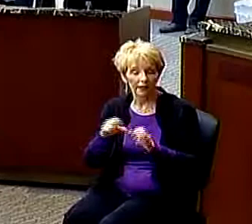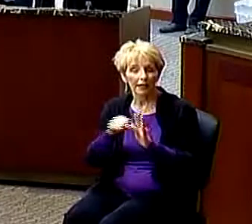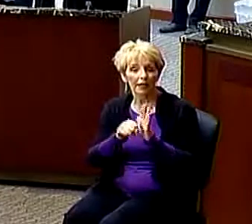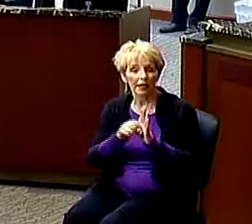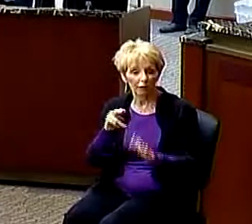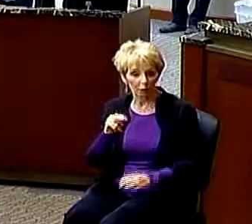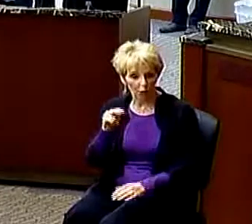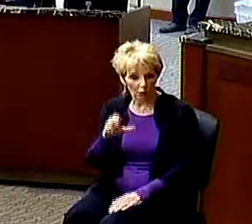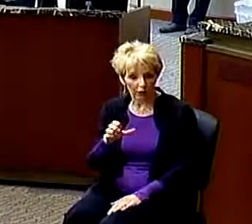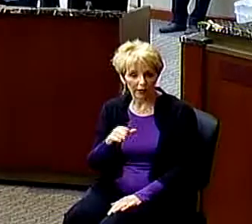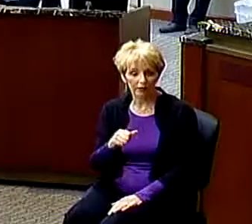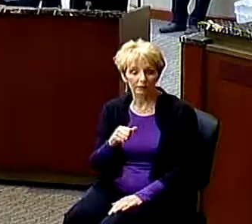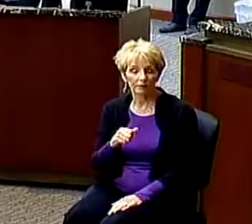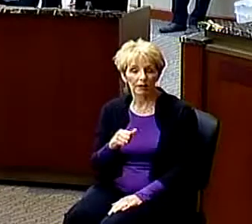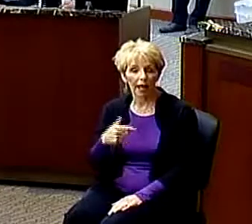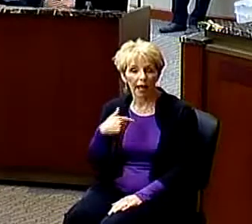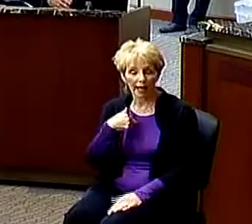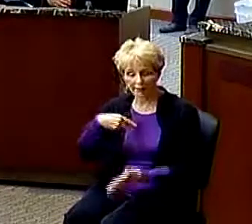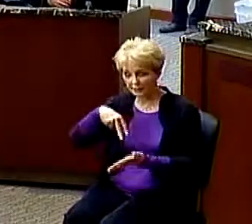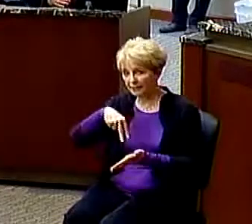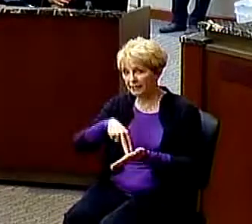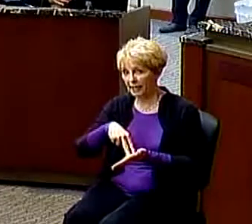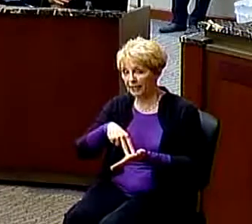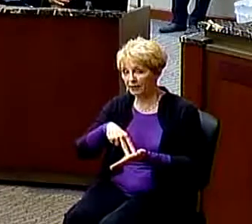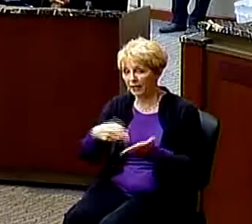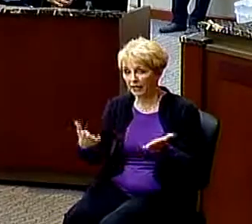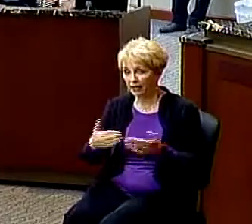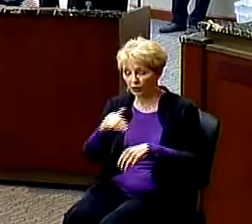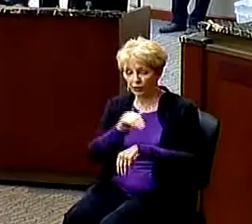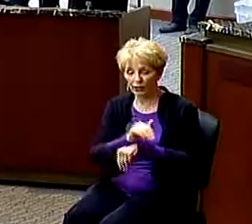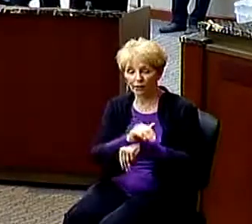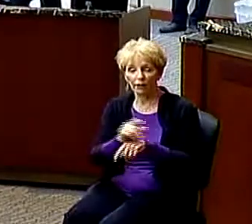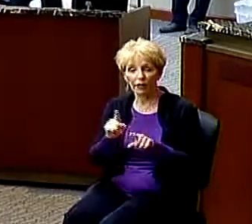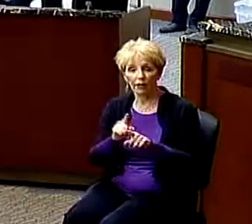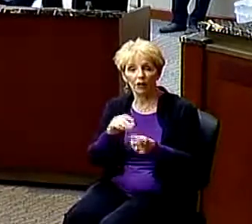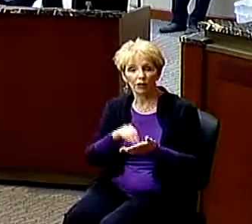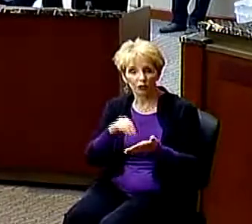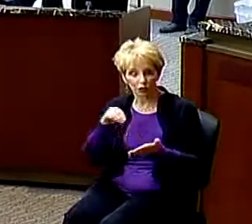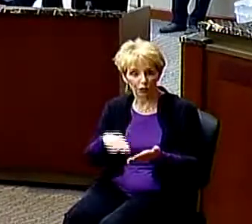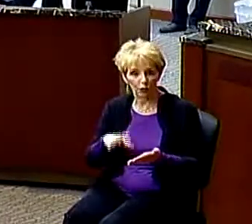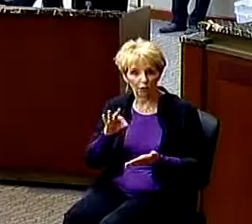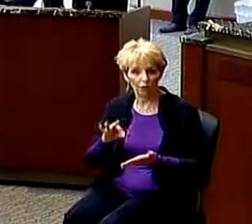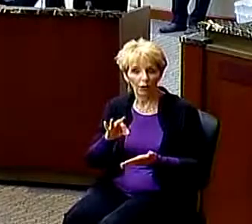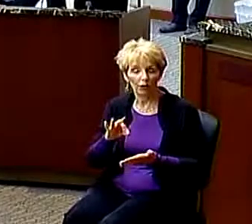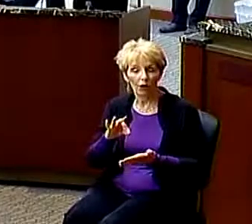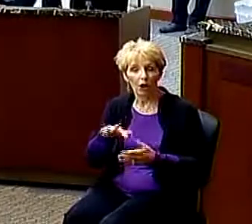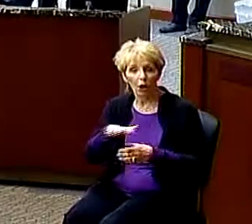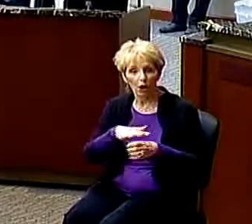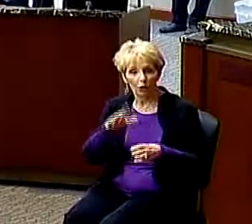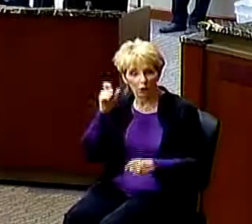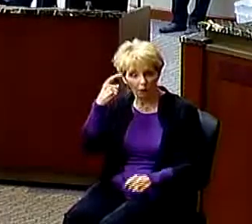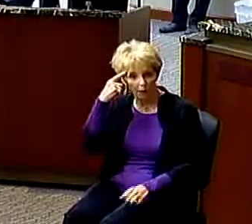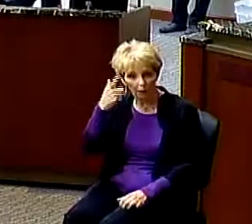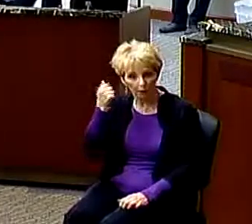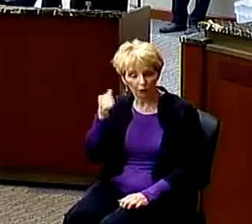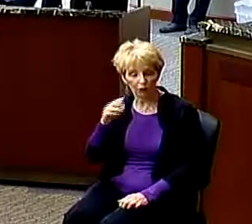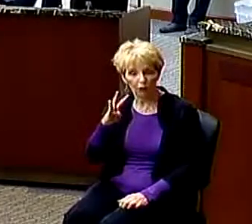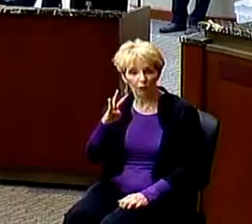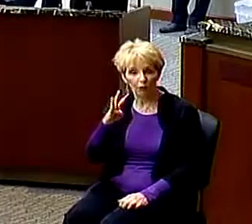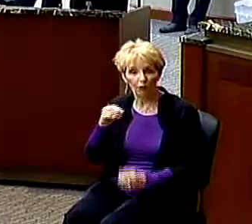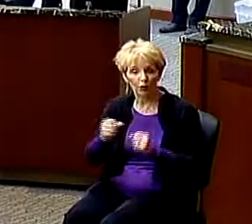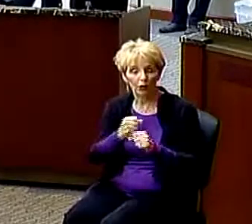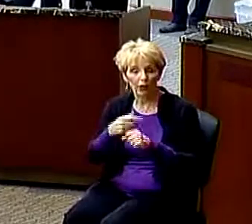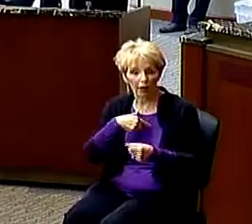Carolina. I stand here tonight as a student of local government because 40 years